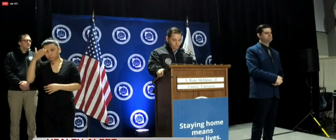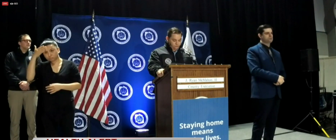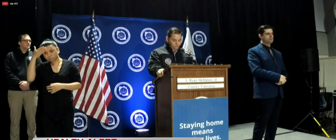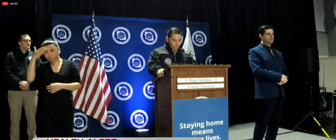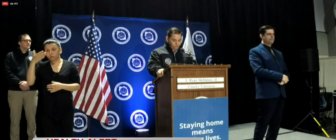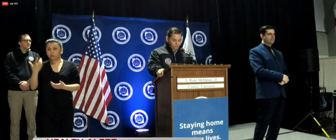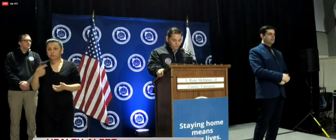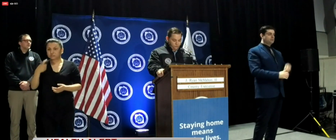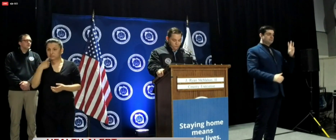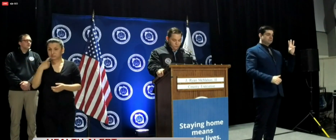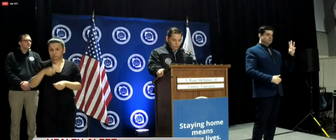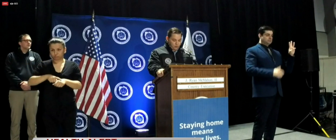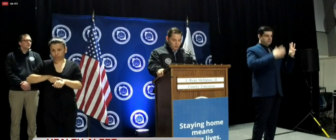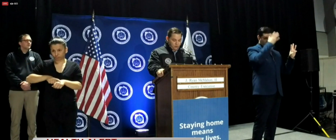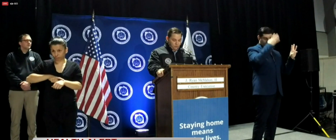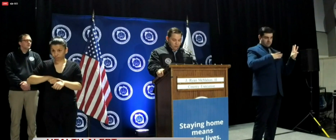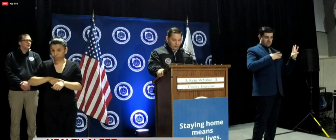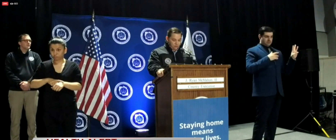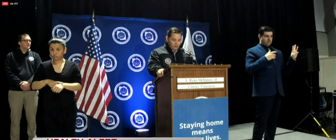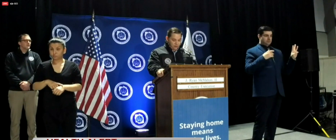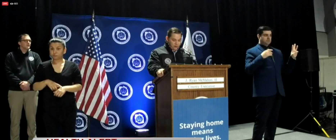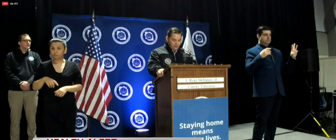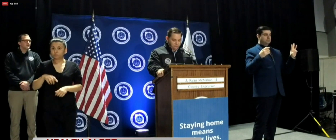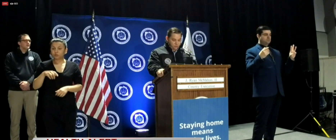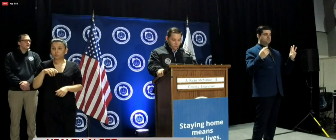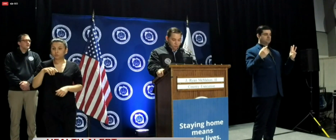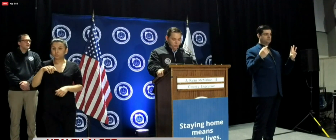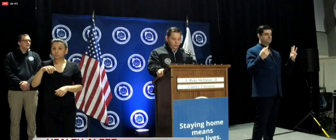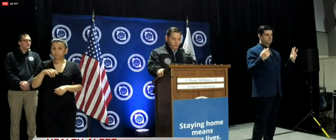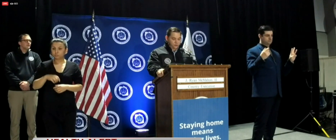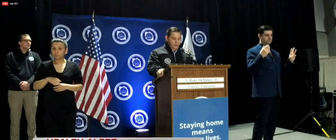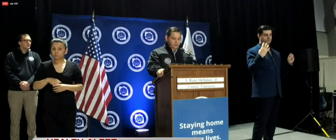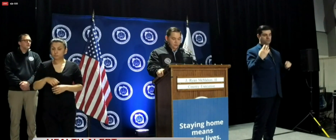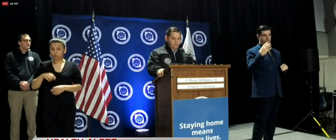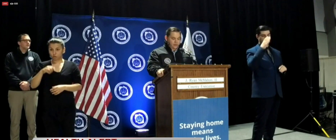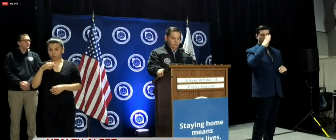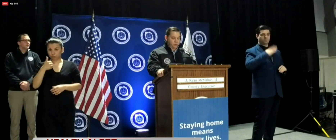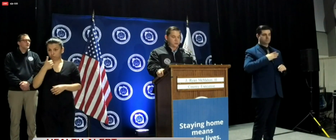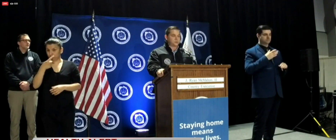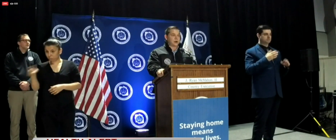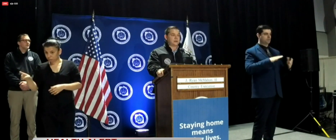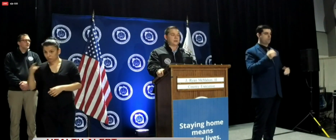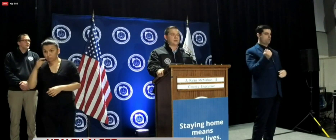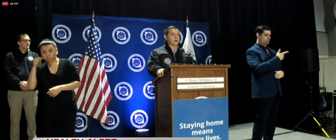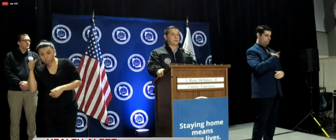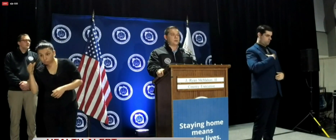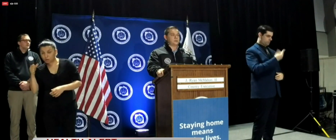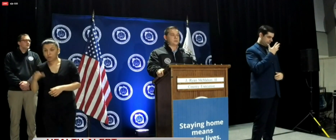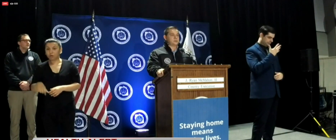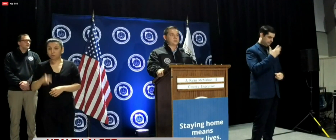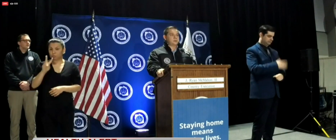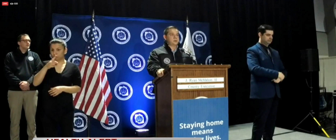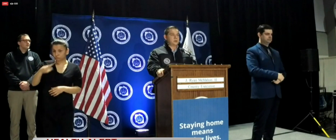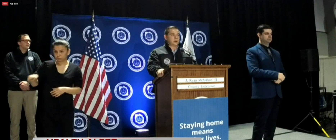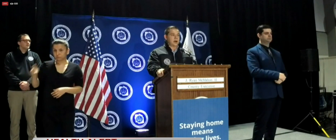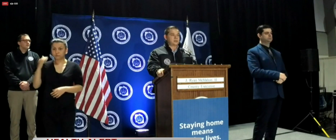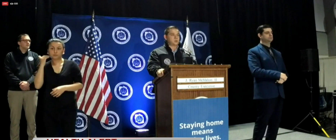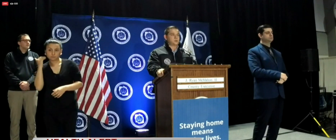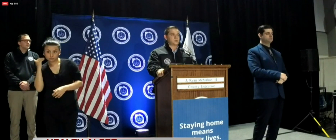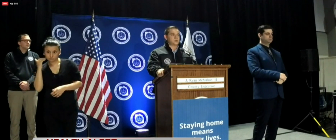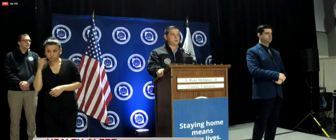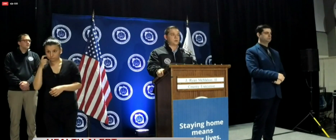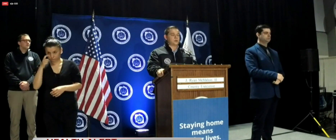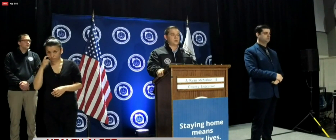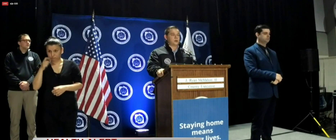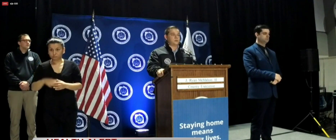females. A reminder about our hospital reporting. Those data points are for Onondaga County residents. Our